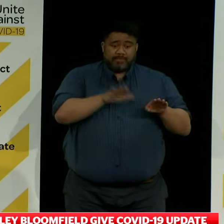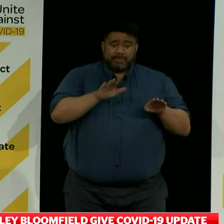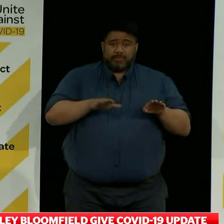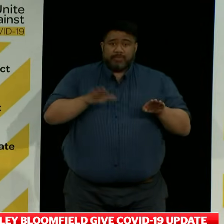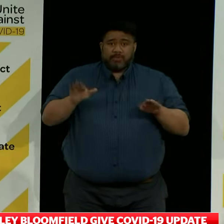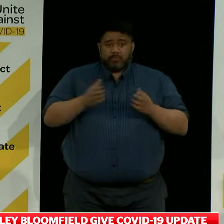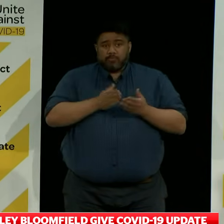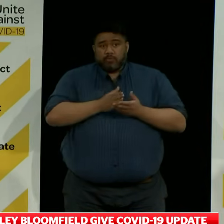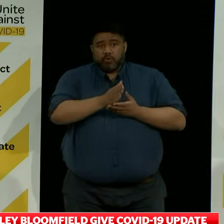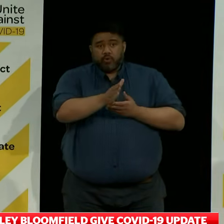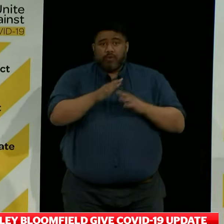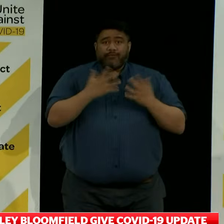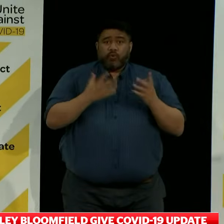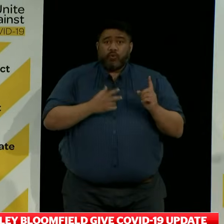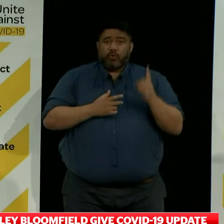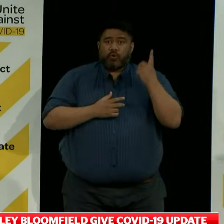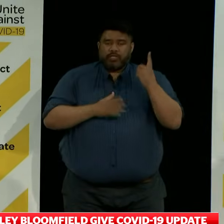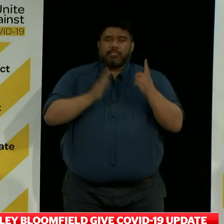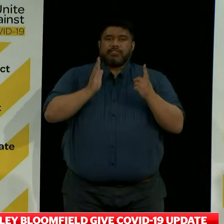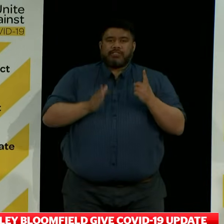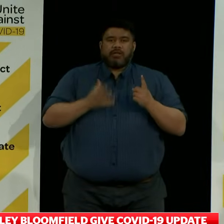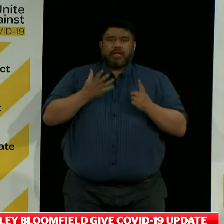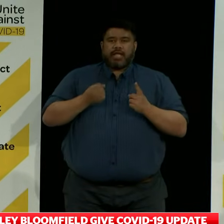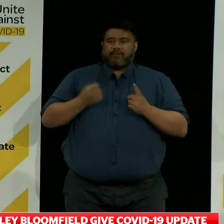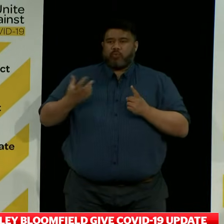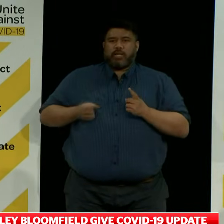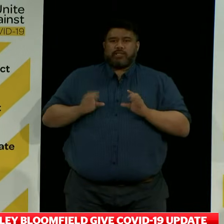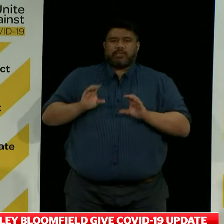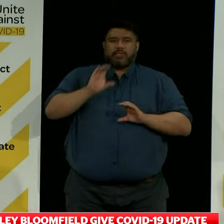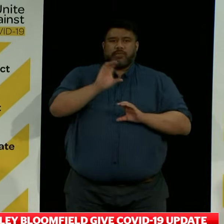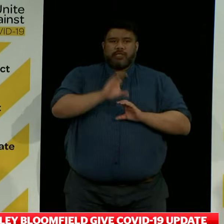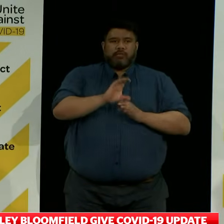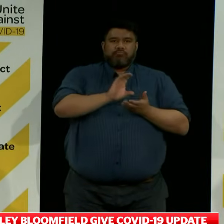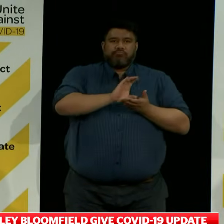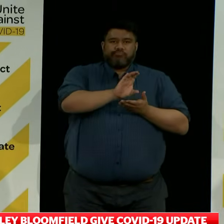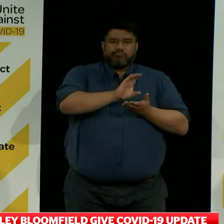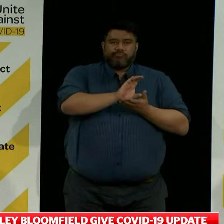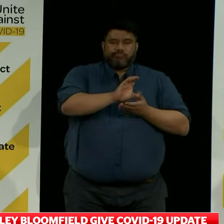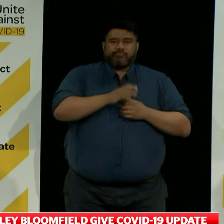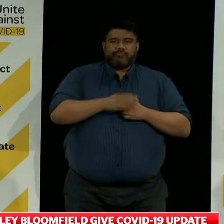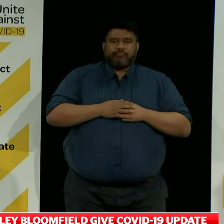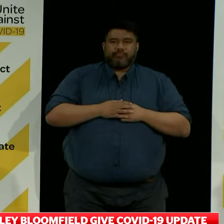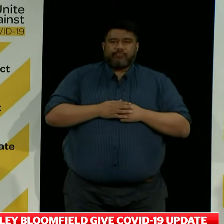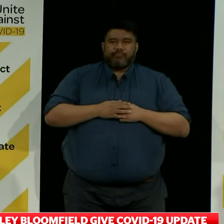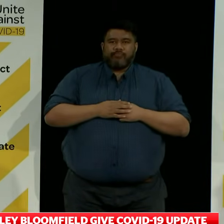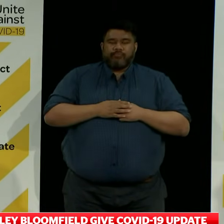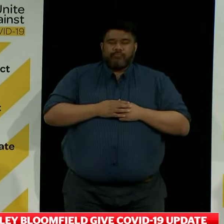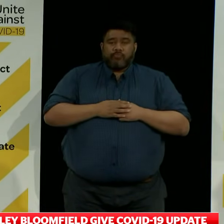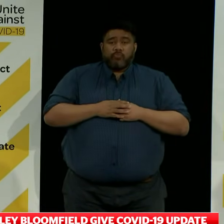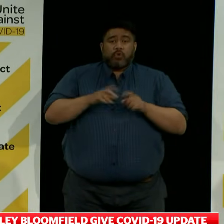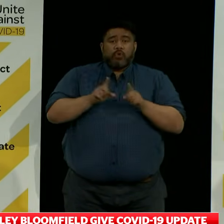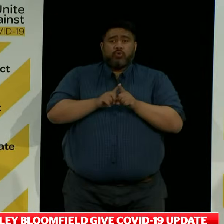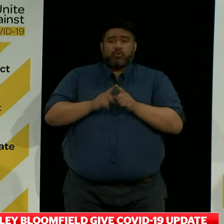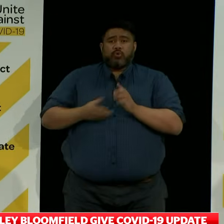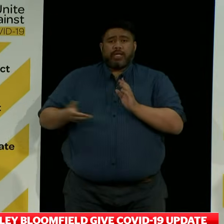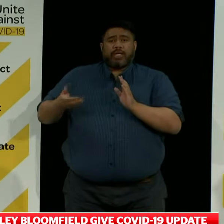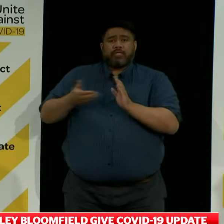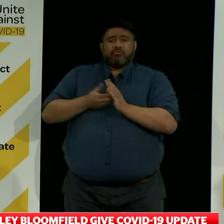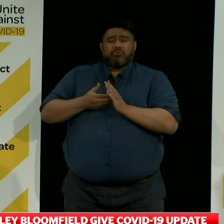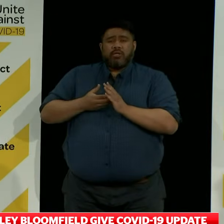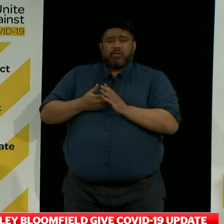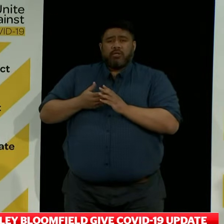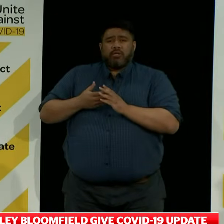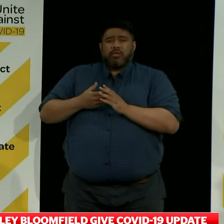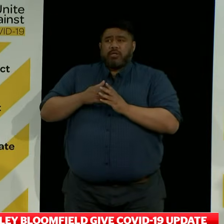for. As has been previously indicated, the resurgence support payment will be available in 3 weekly instalments, so as long as anywhere